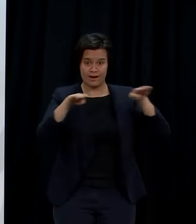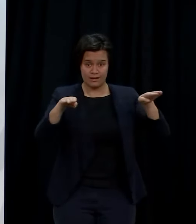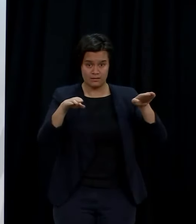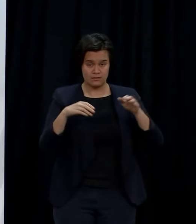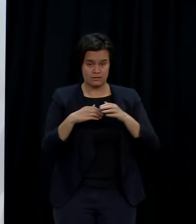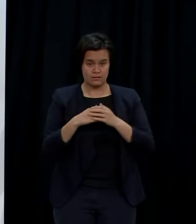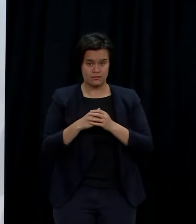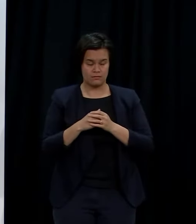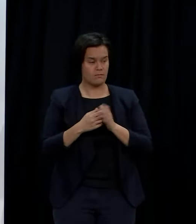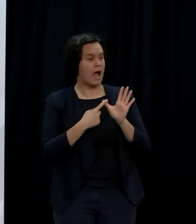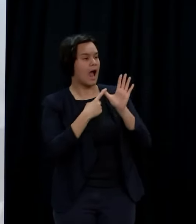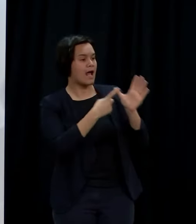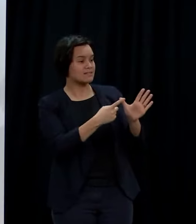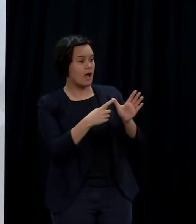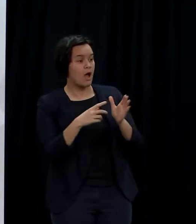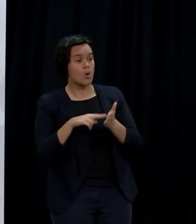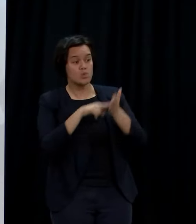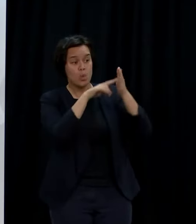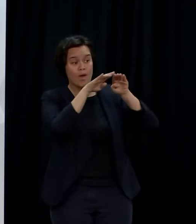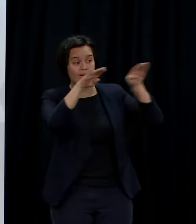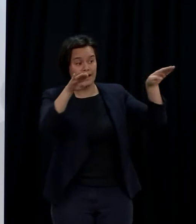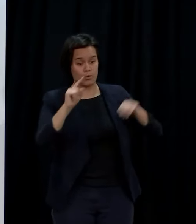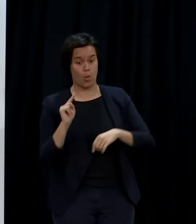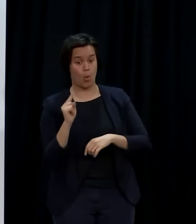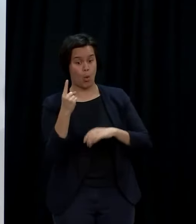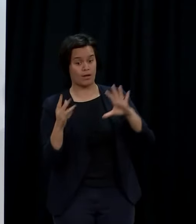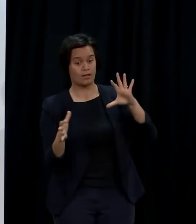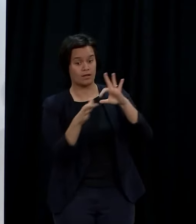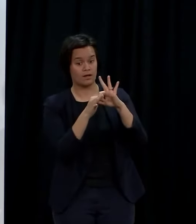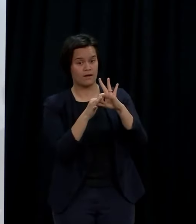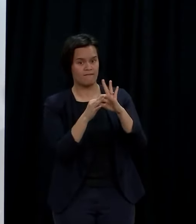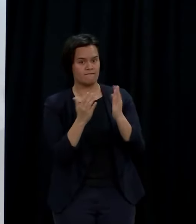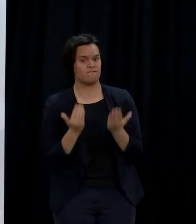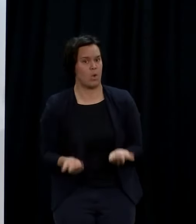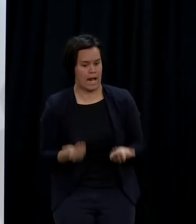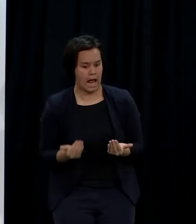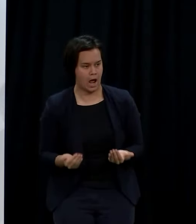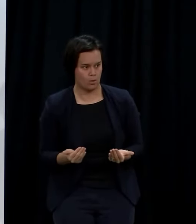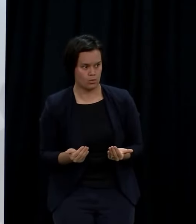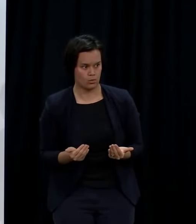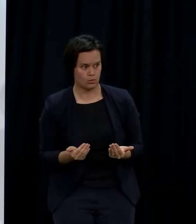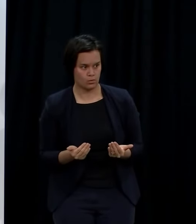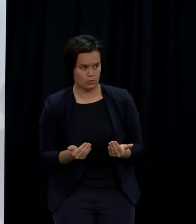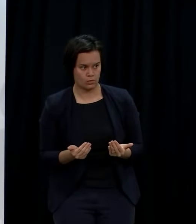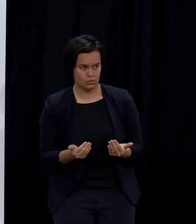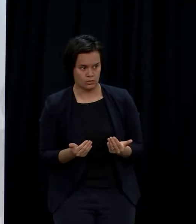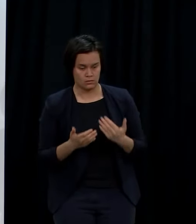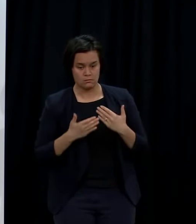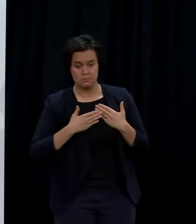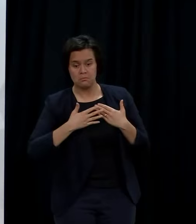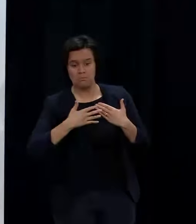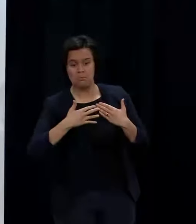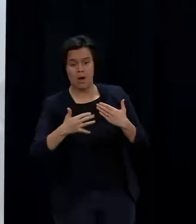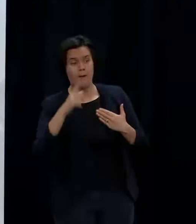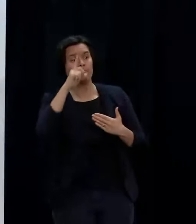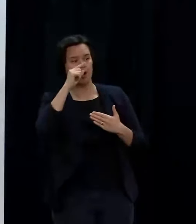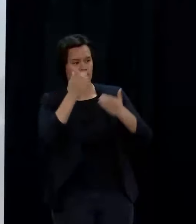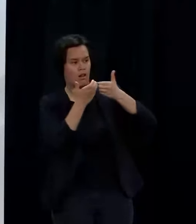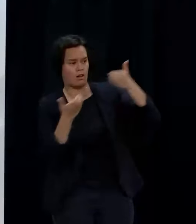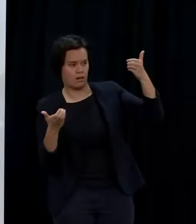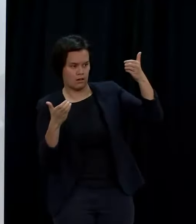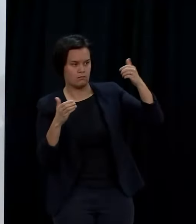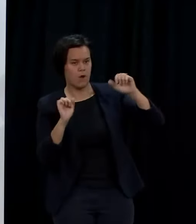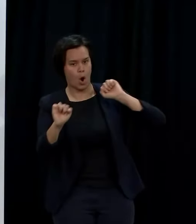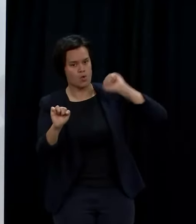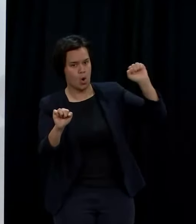now, and that is unlikely to continue to be the case in the longer term, but we've done that for now, and that's very